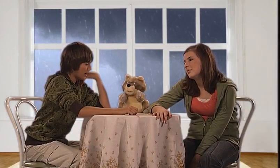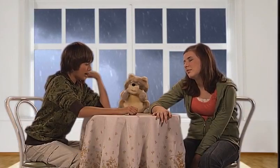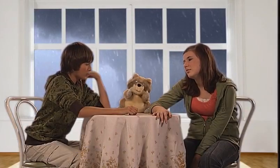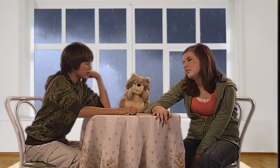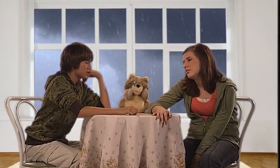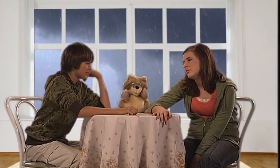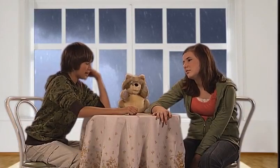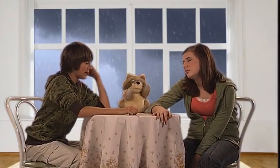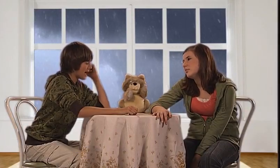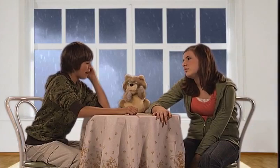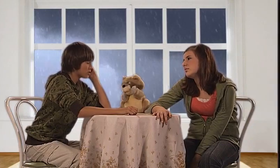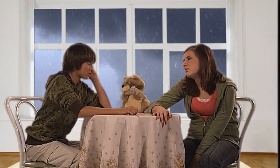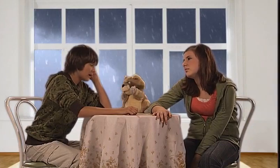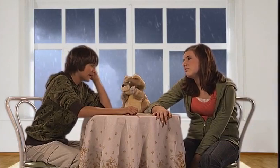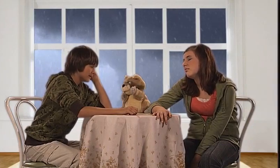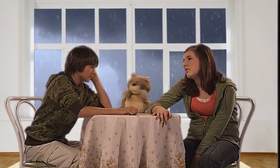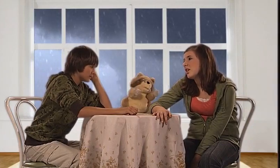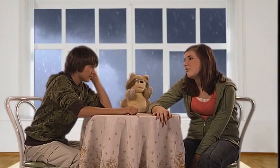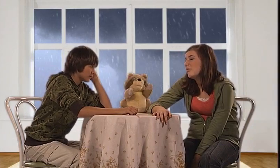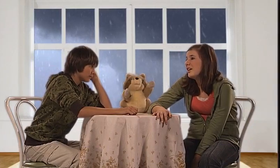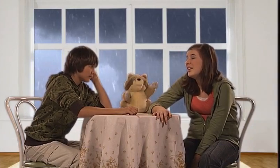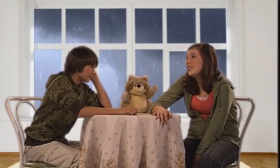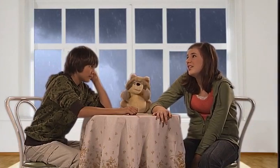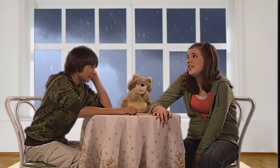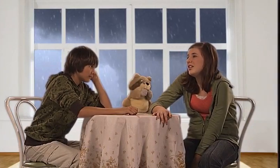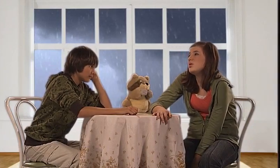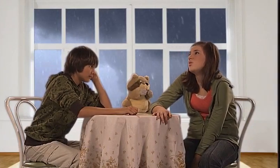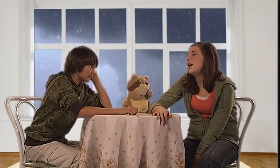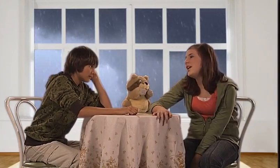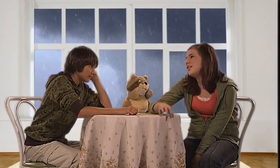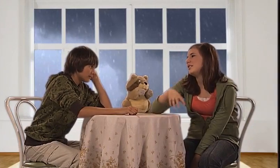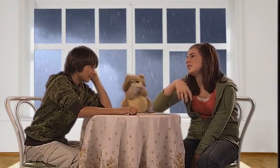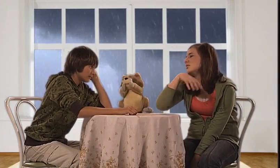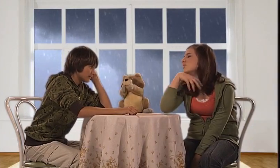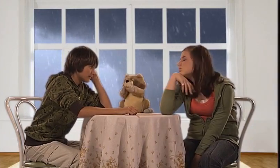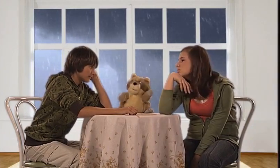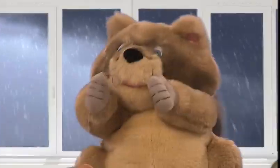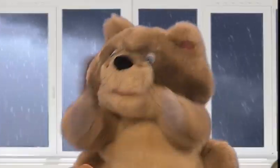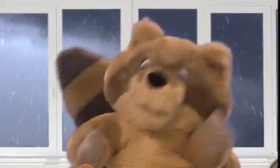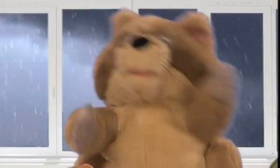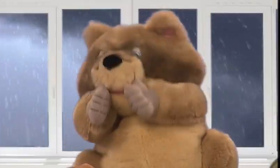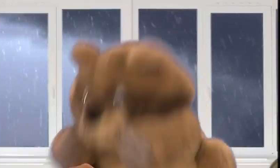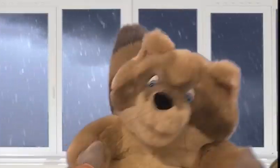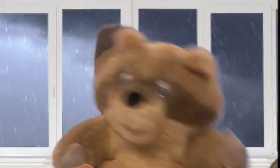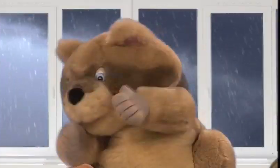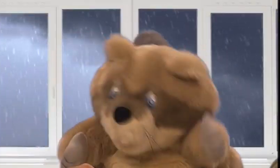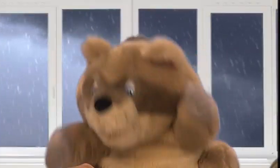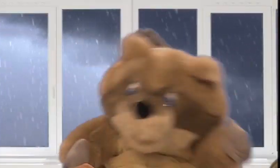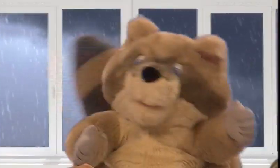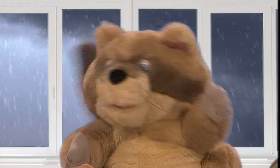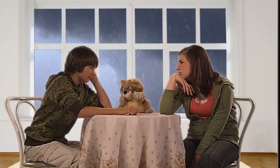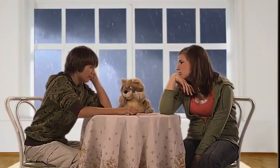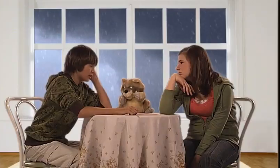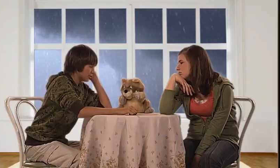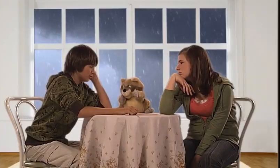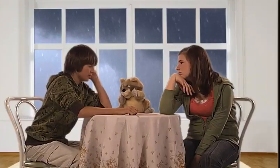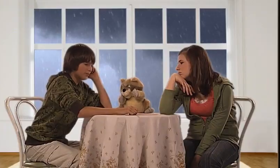I want to play outside. But it is raining. I love the rain. Me too.